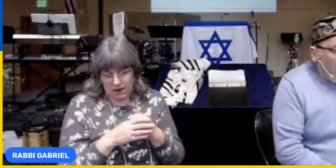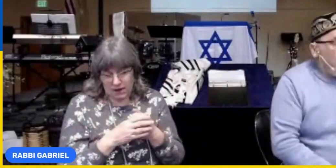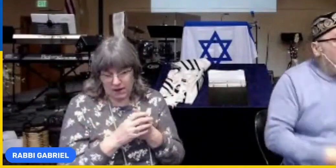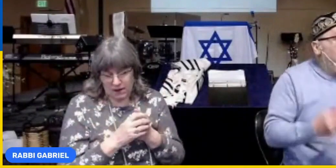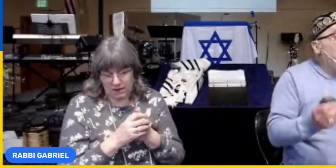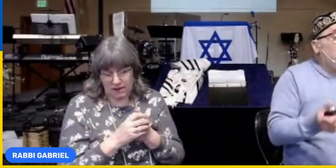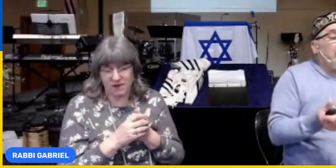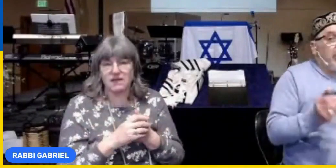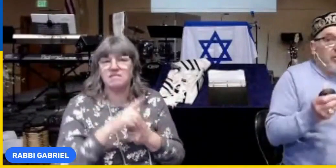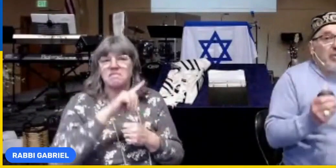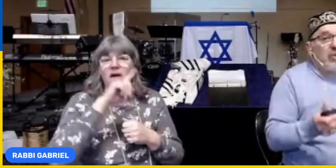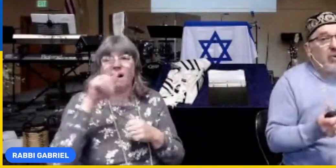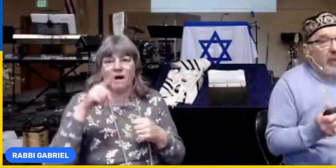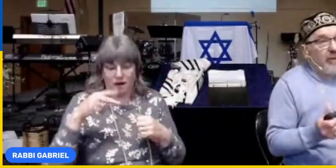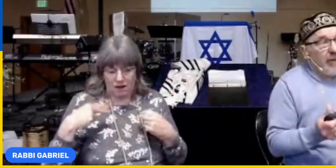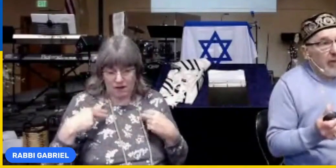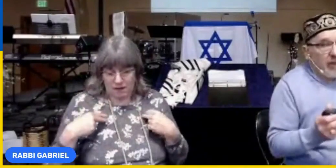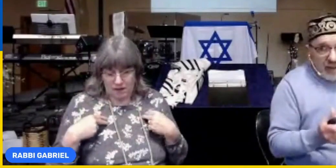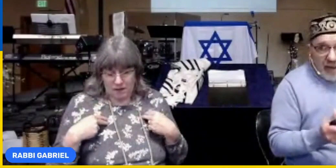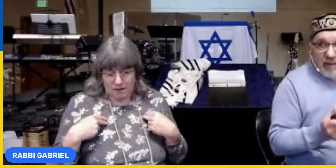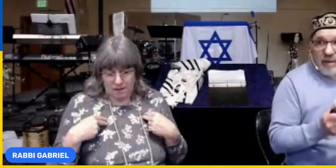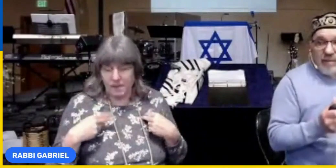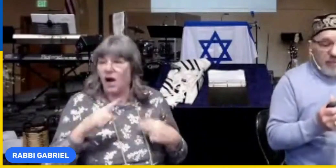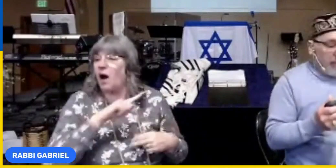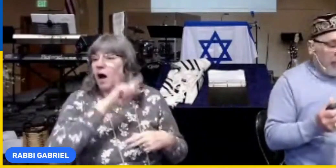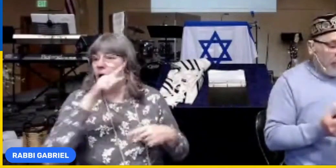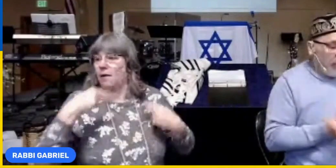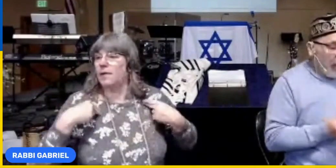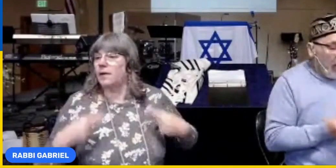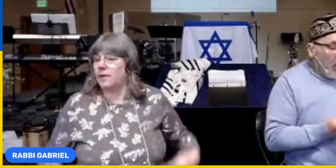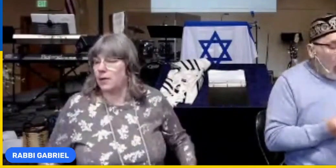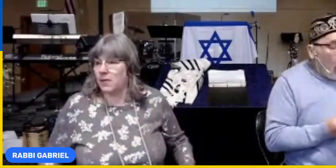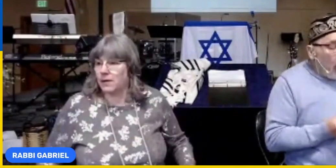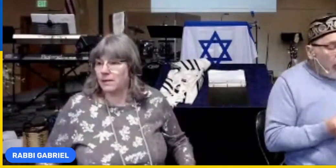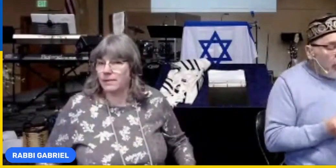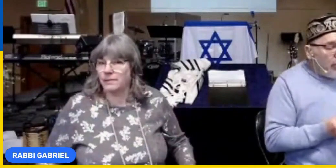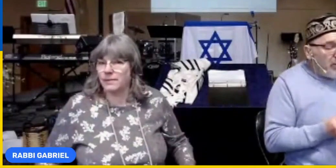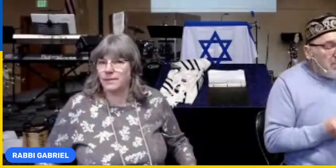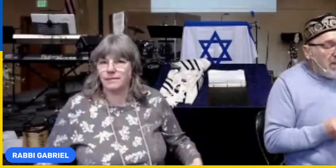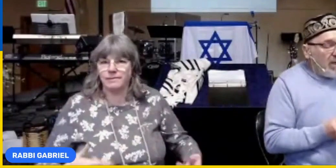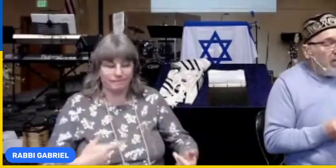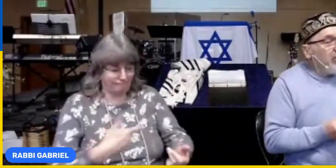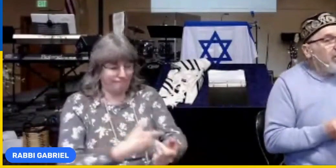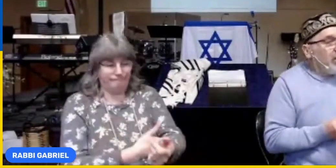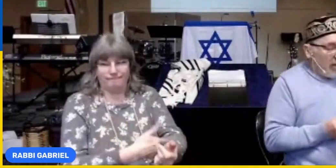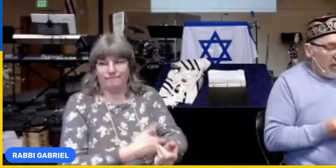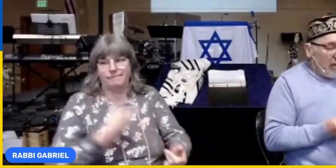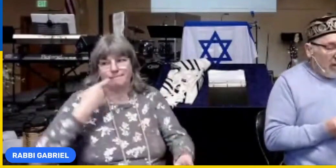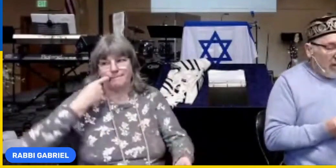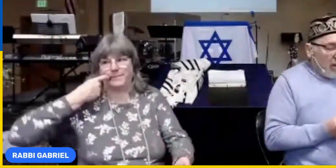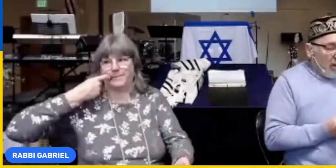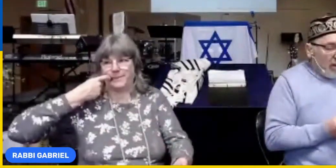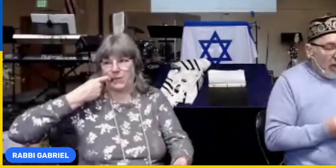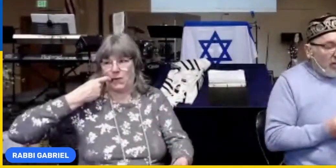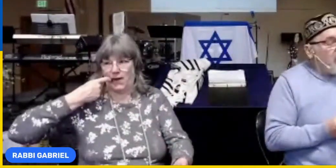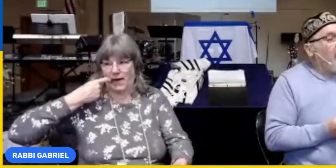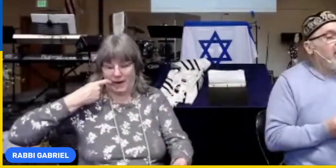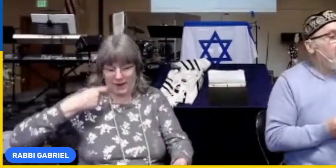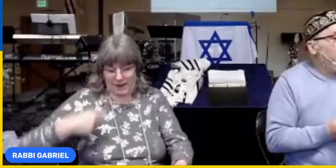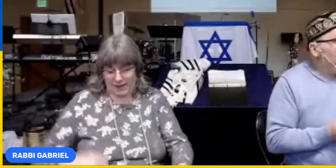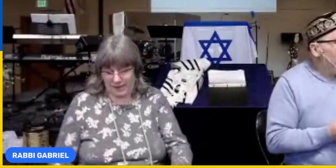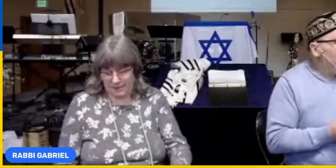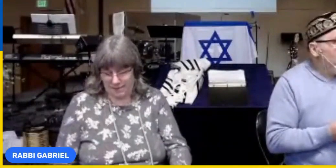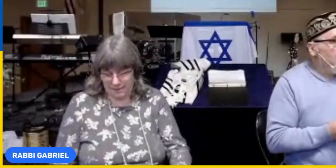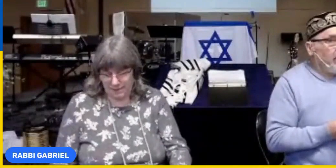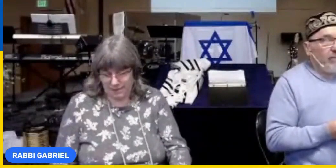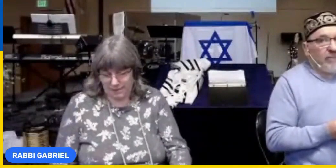following application to the story. He says, all human beings are